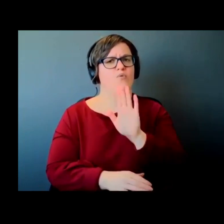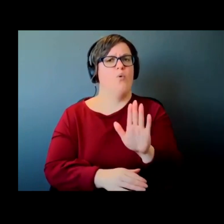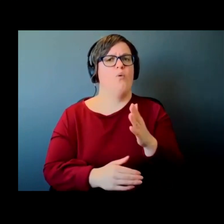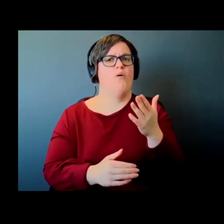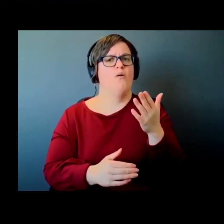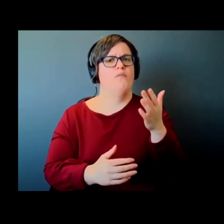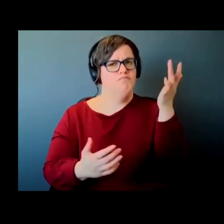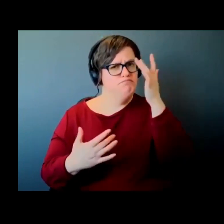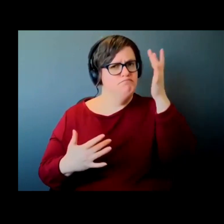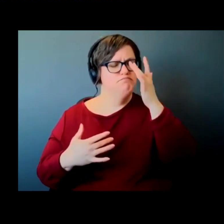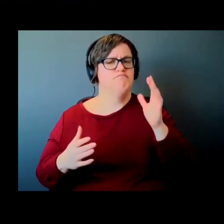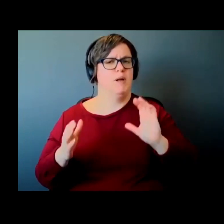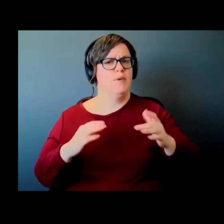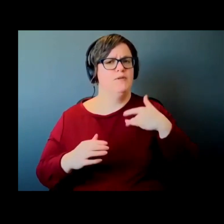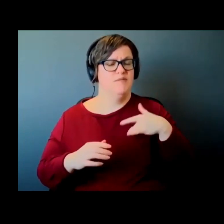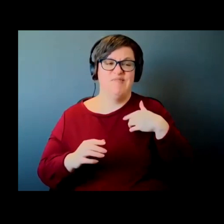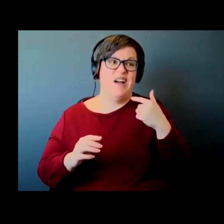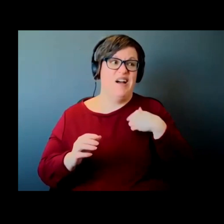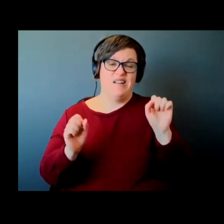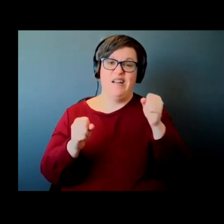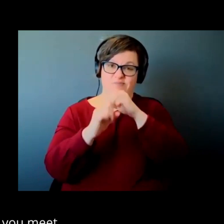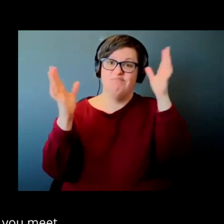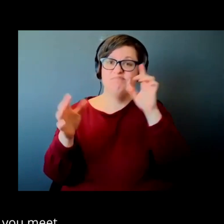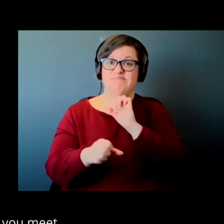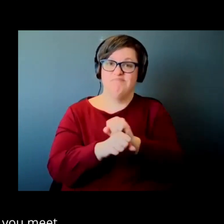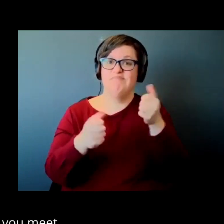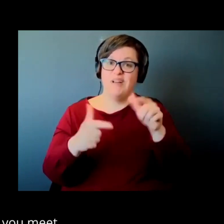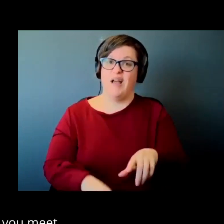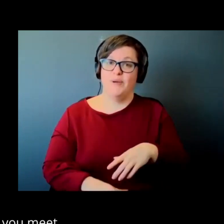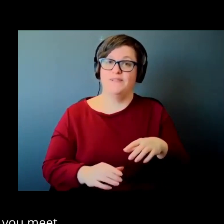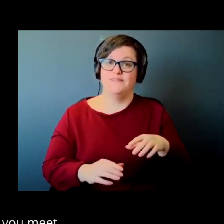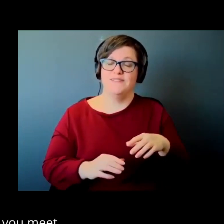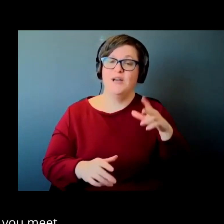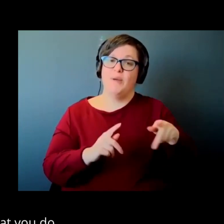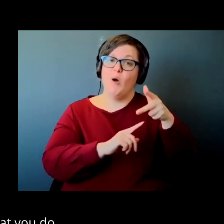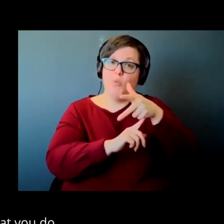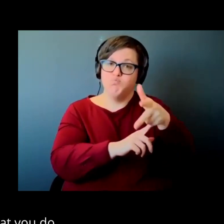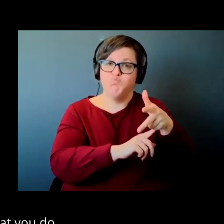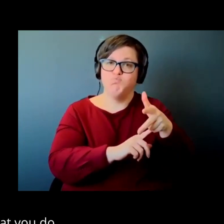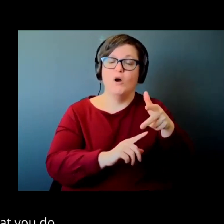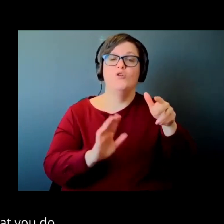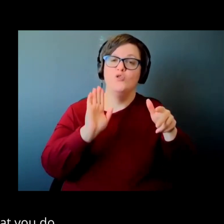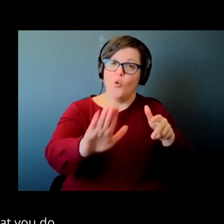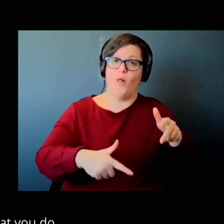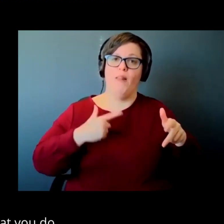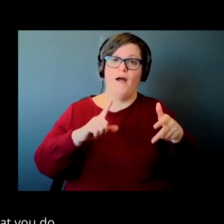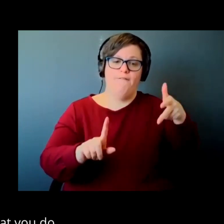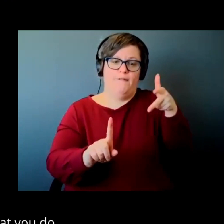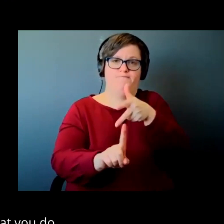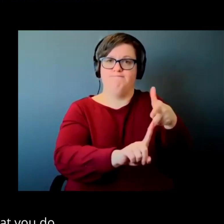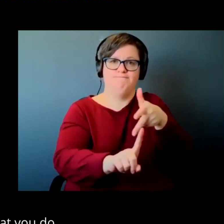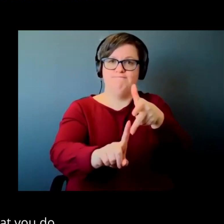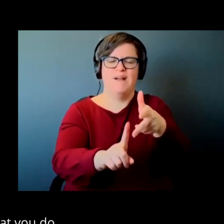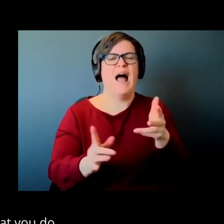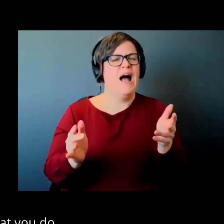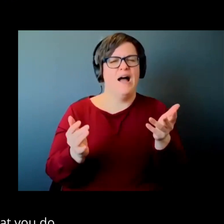7 months or something. Just the adventures and the people you meet and the people you help, and the way that you do things is